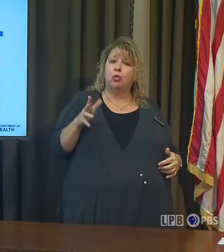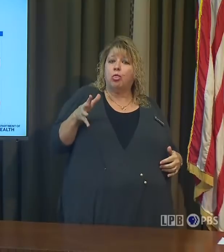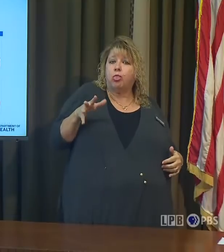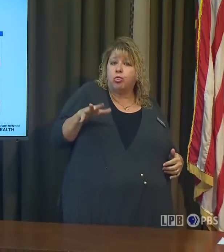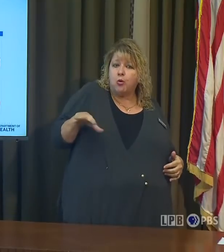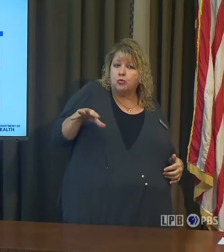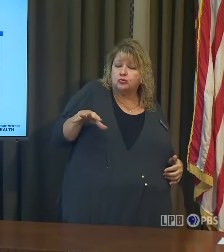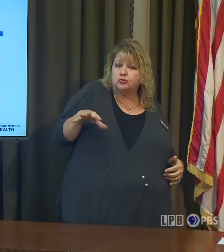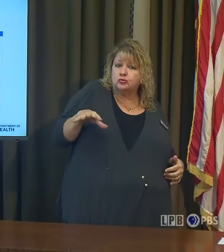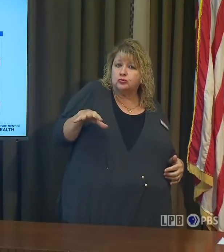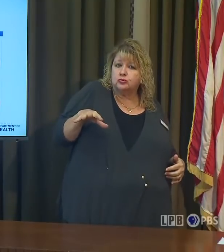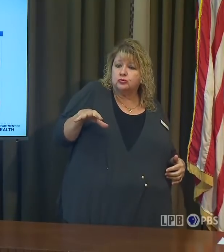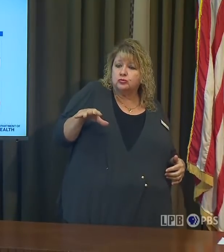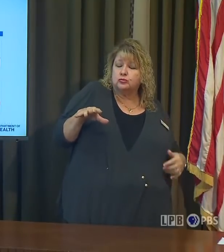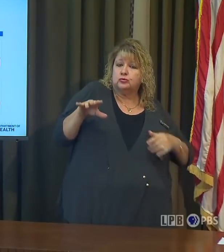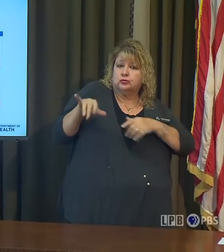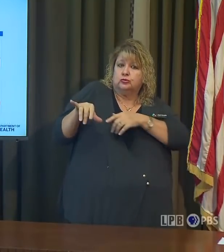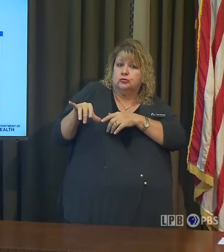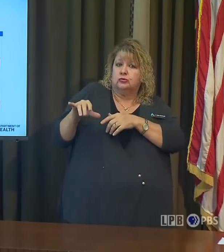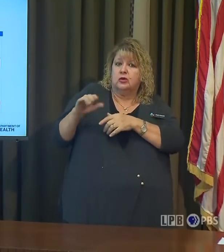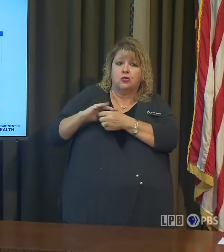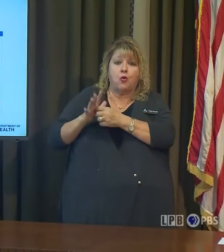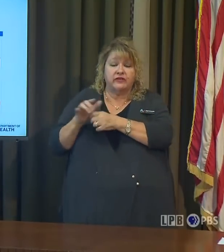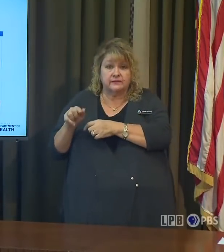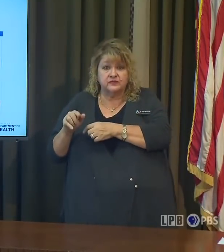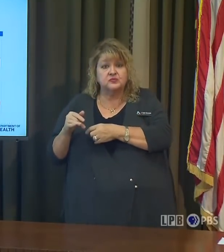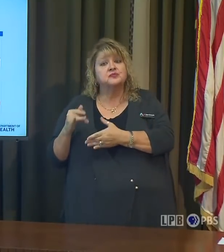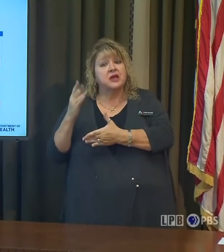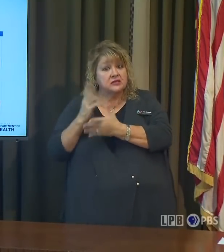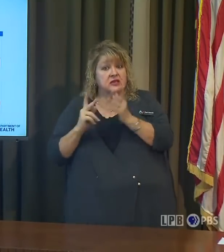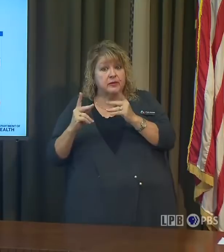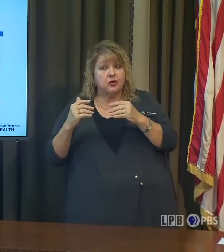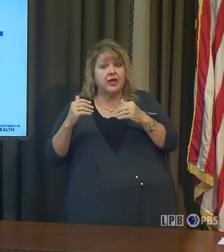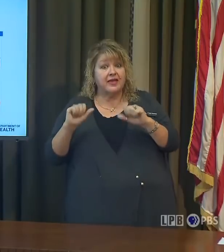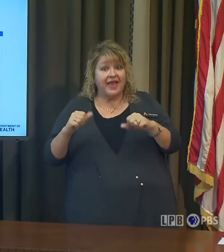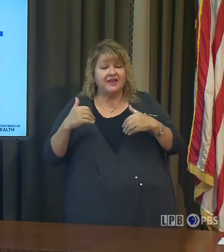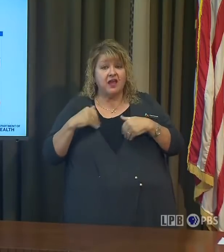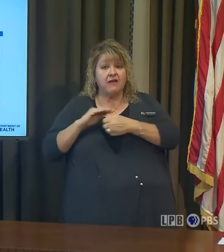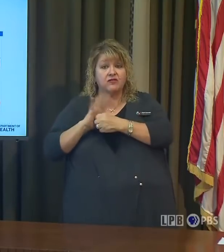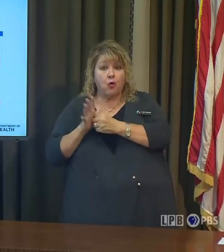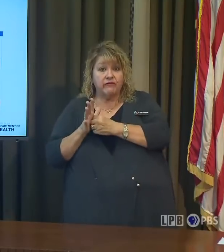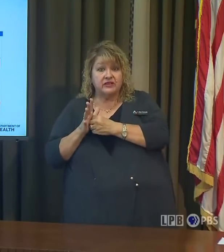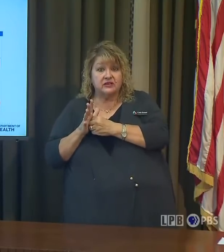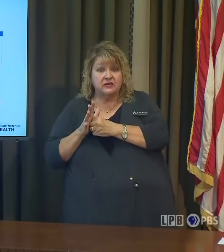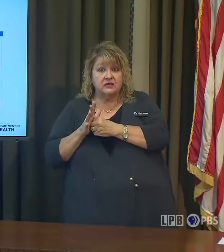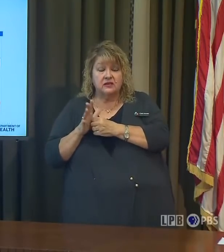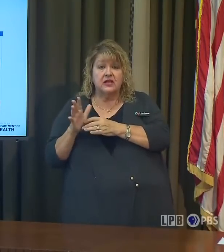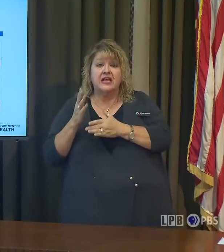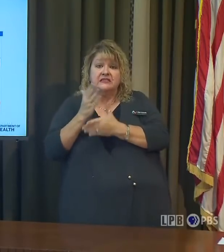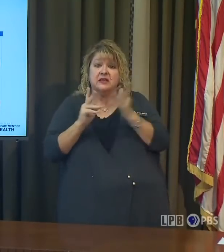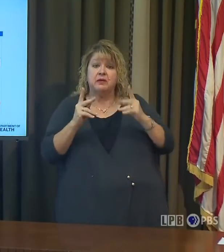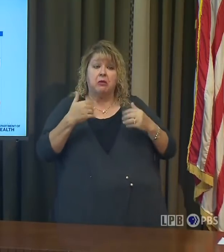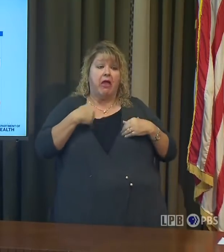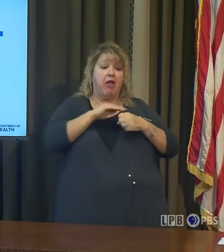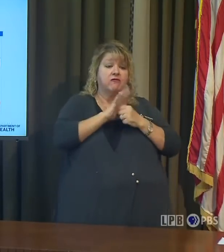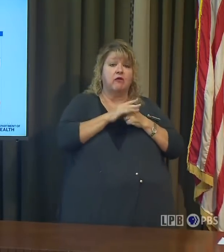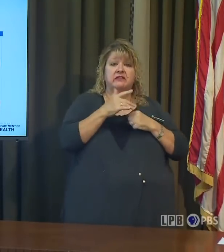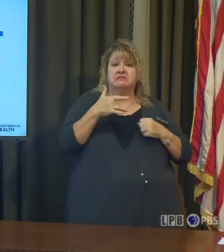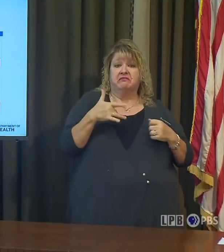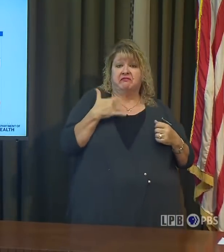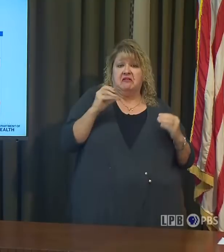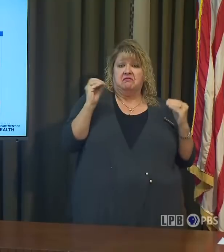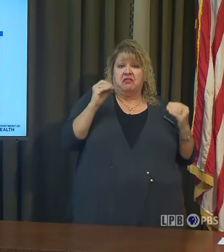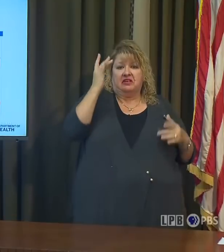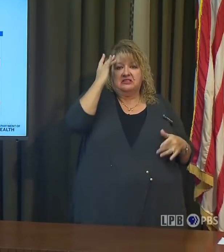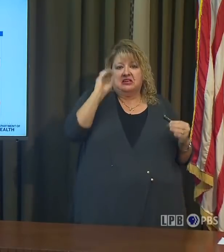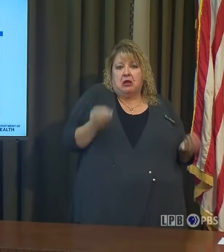speaking, the symptoms of COVID. And again, of course, people can have COVID and be infectious without having any symptoms at all. But we measure how many people come to